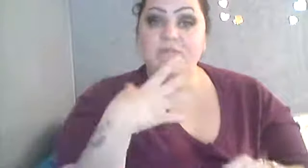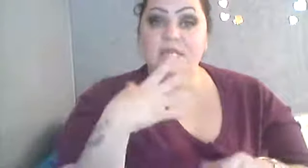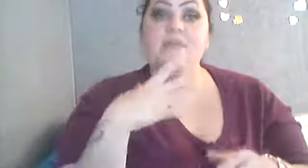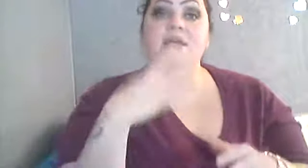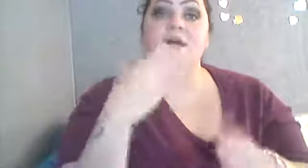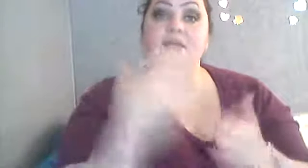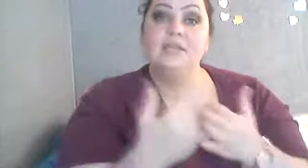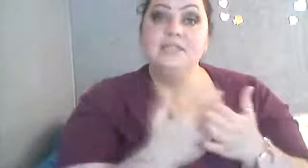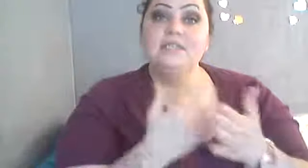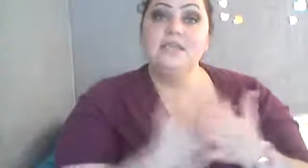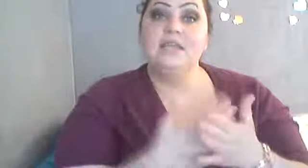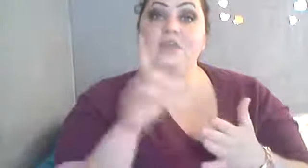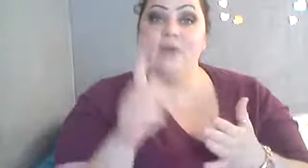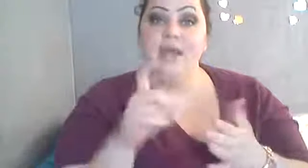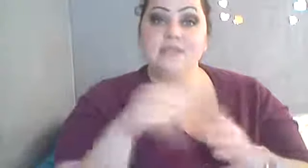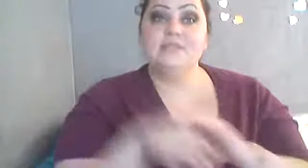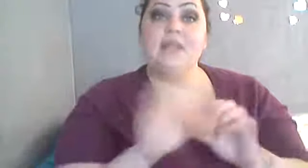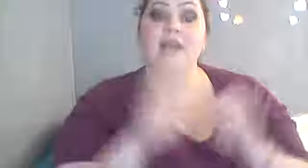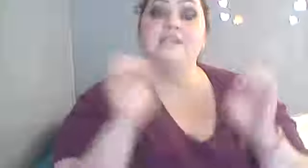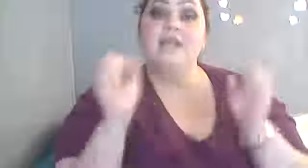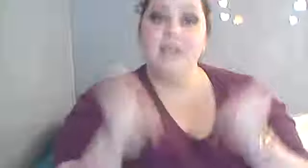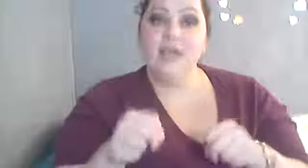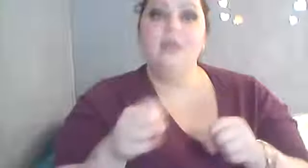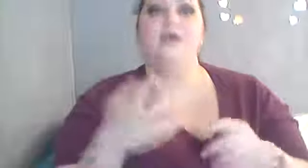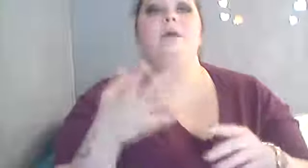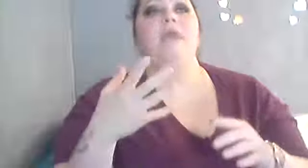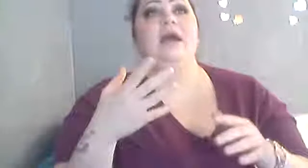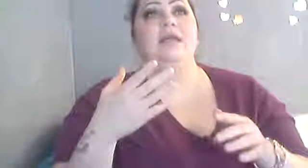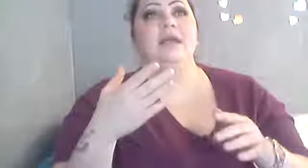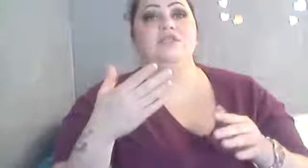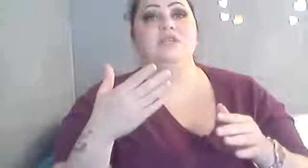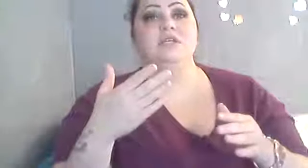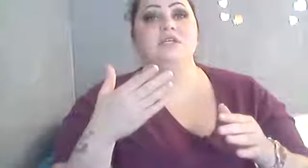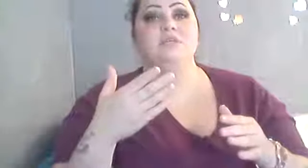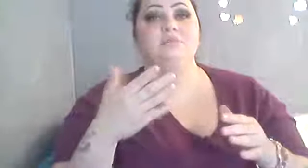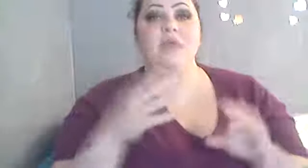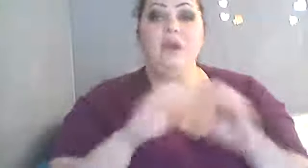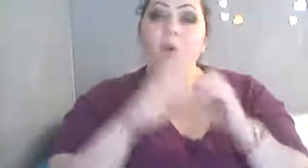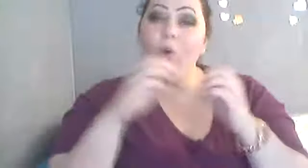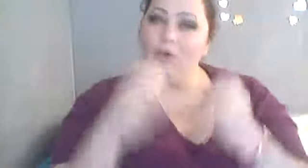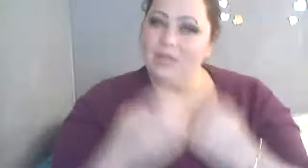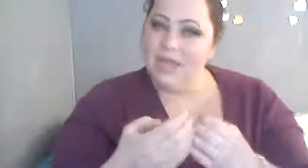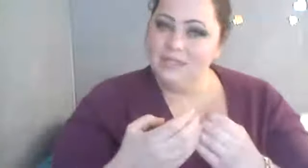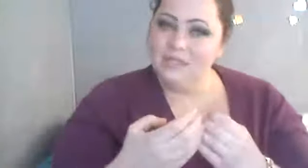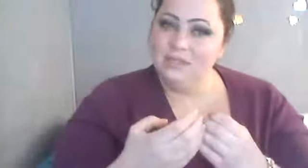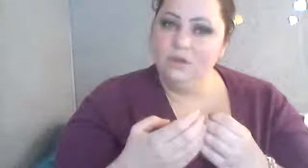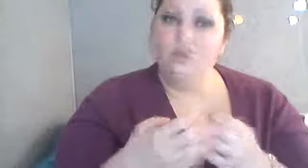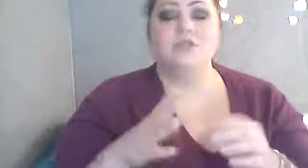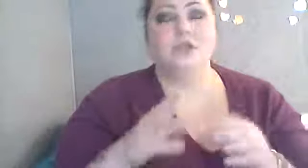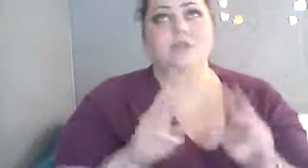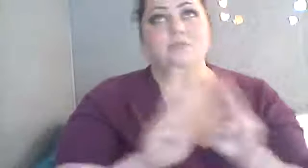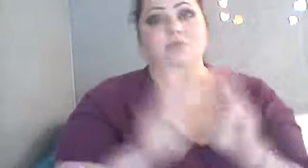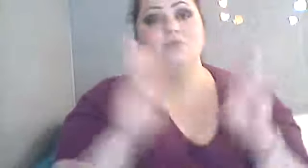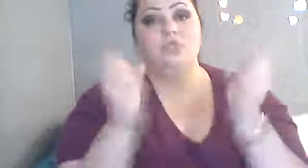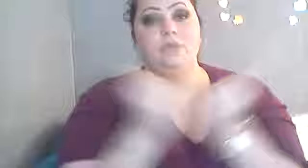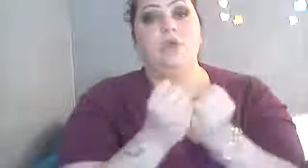send me a list and then you ask in class, I can, but I can't just make a whole class, or sorry, it's supposed to be workshop.